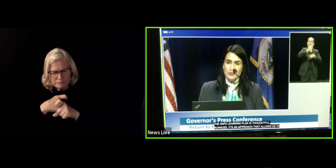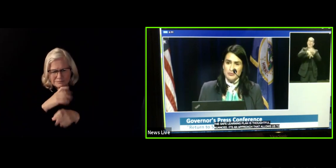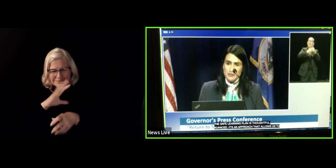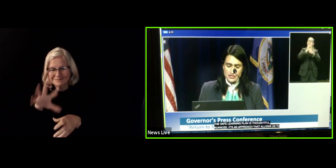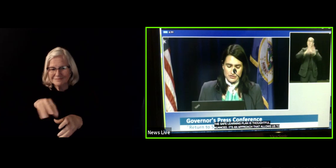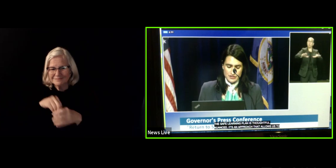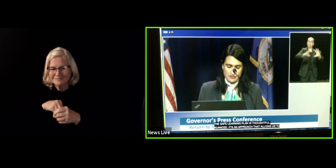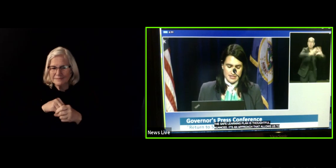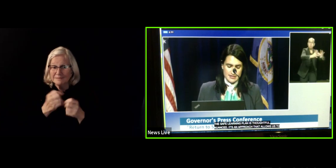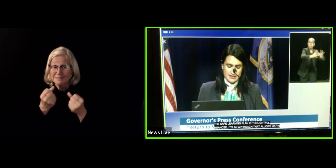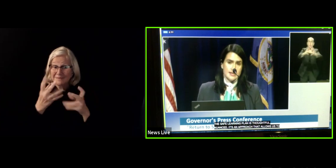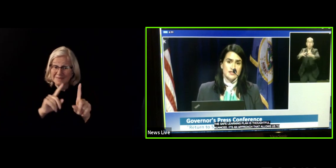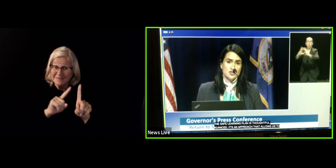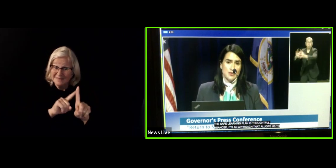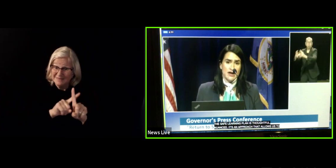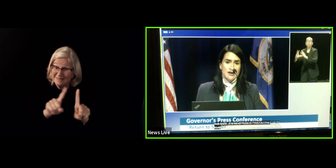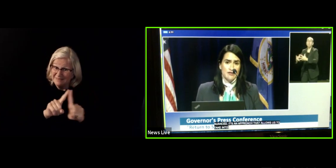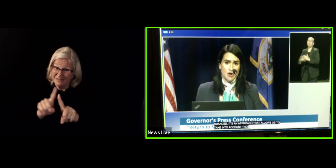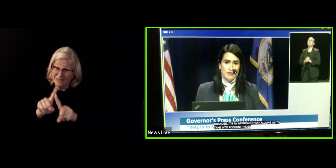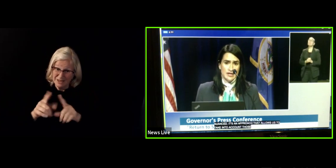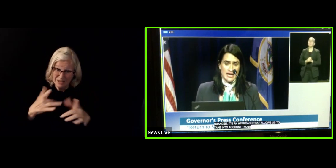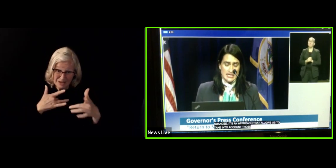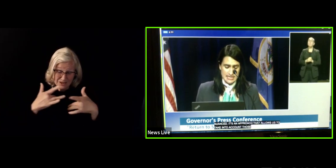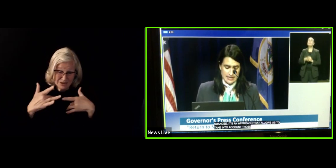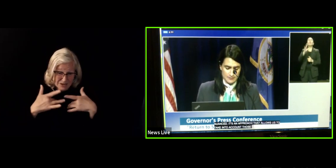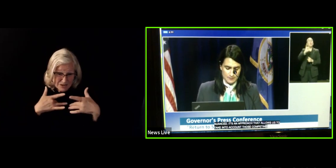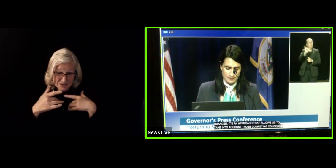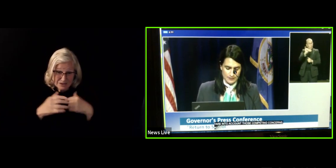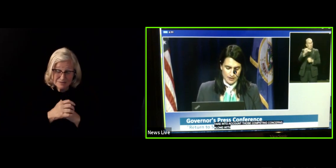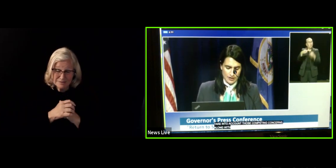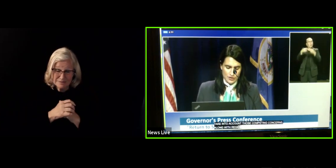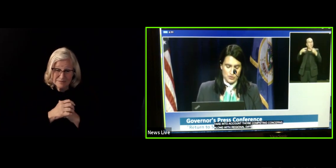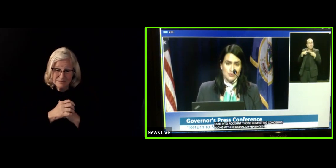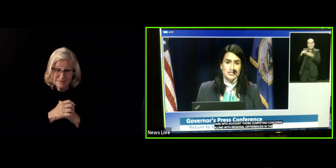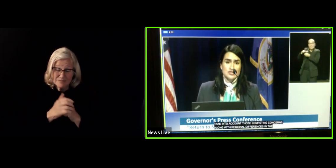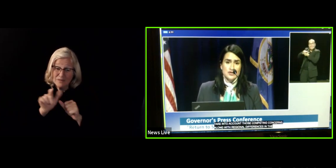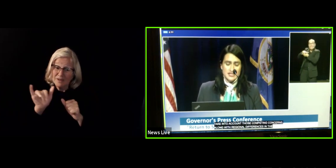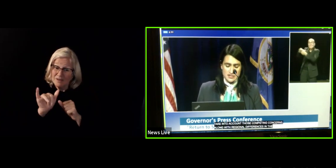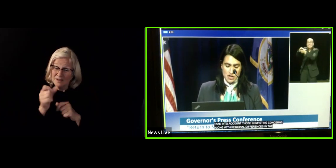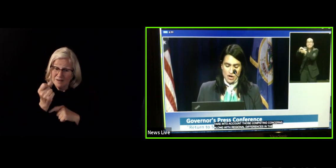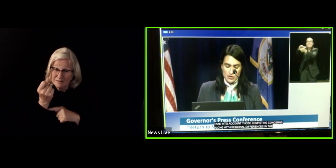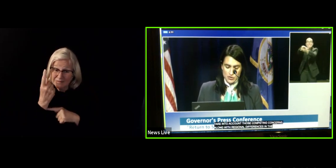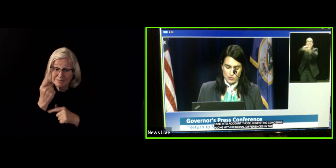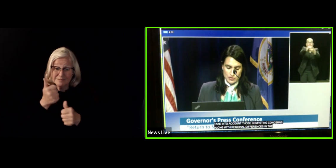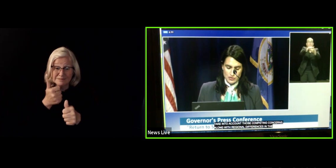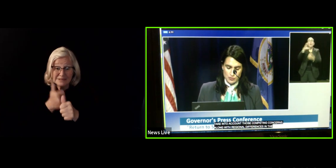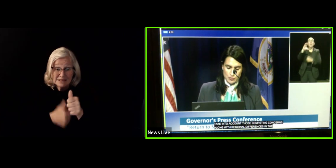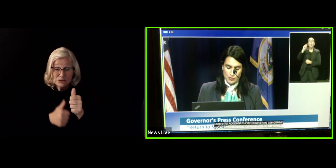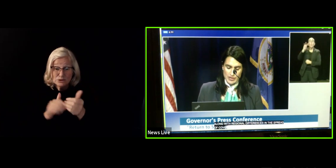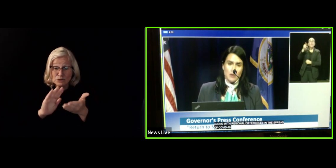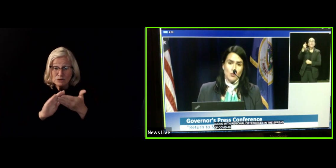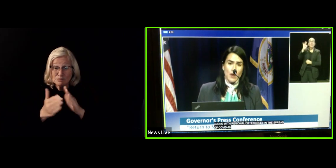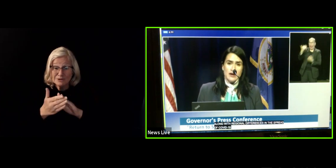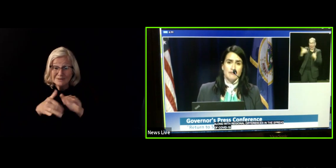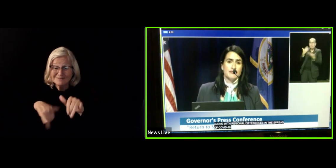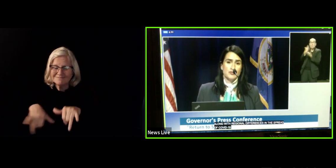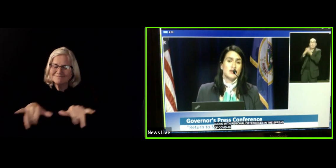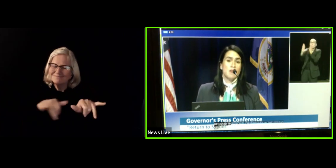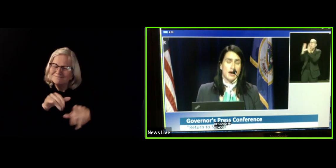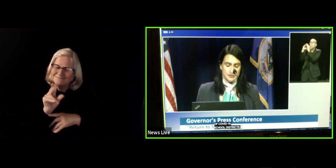along with regional differences in the spread of COVID-19. School districts and charter schools will be in one